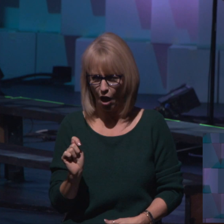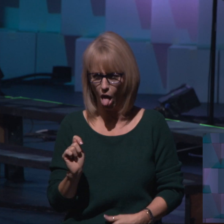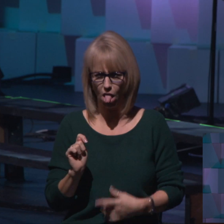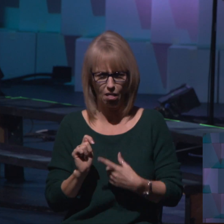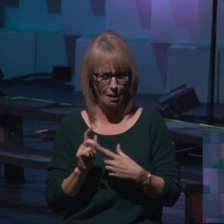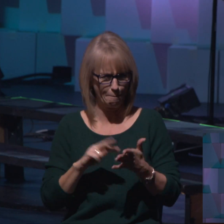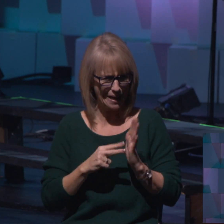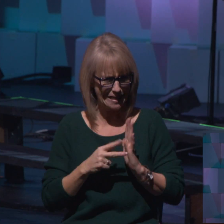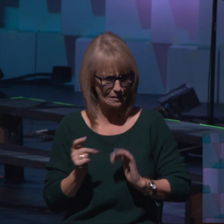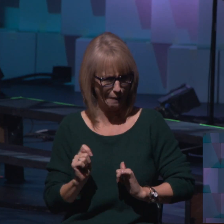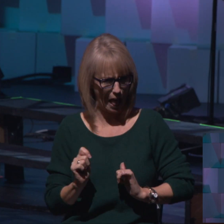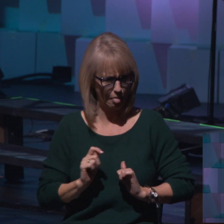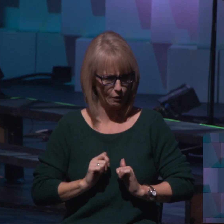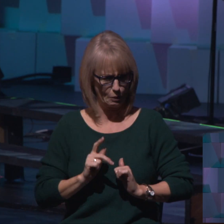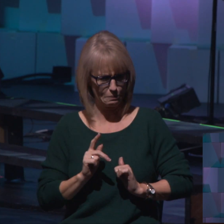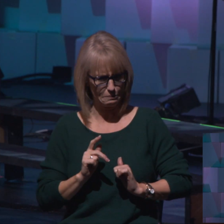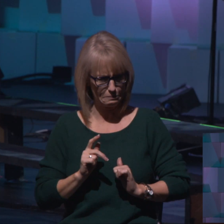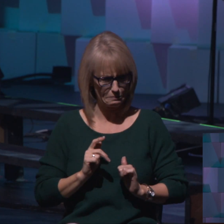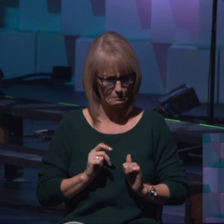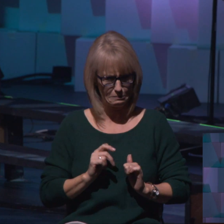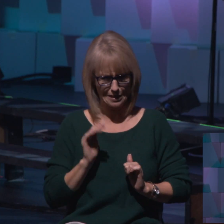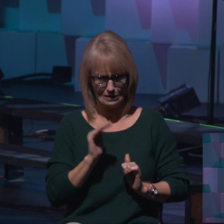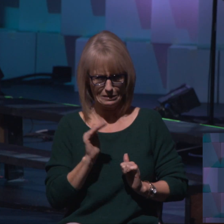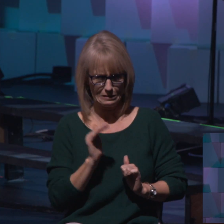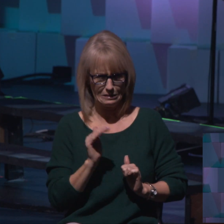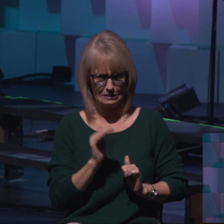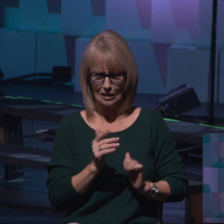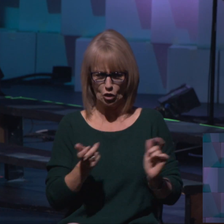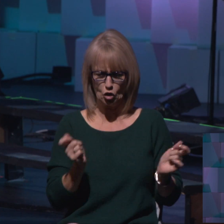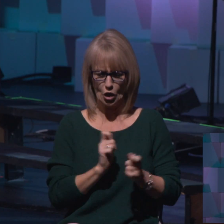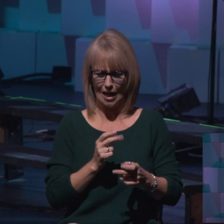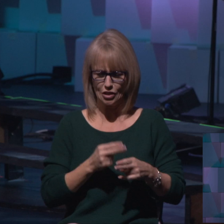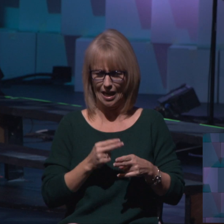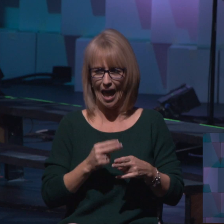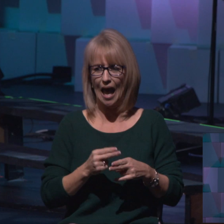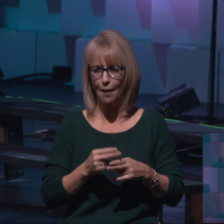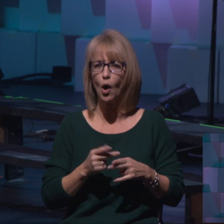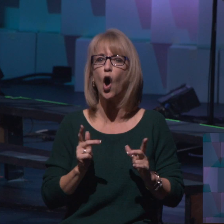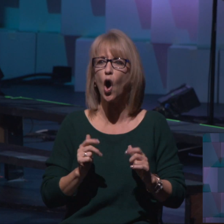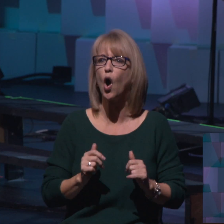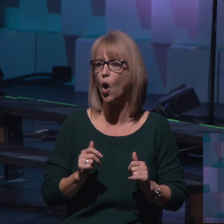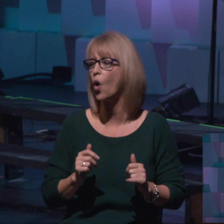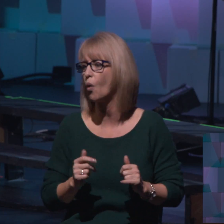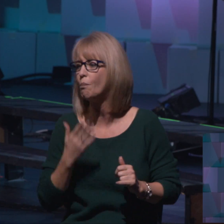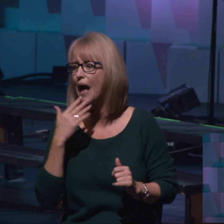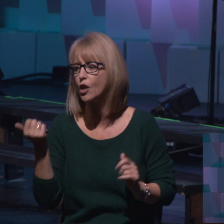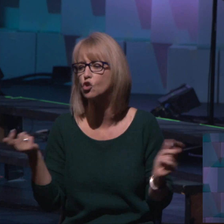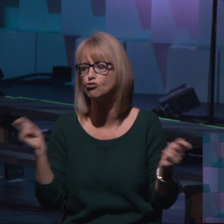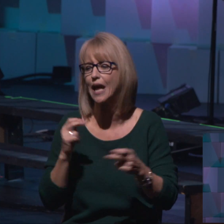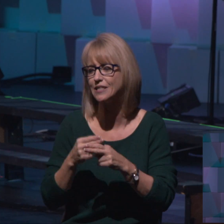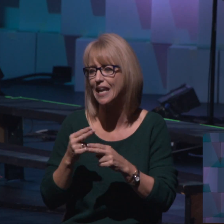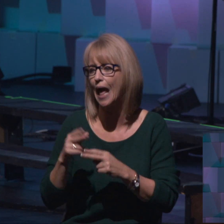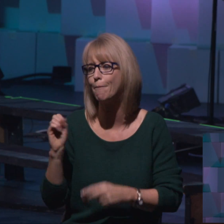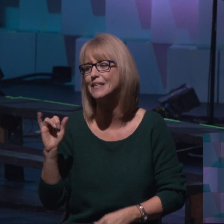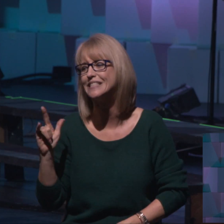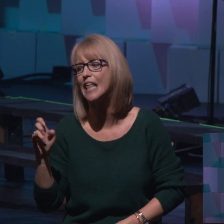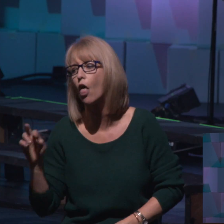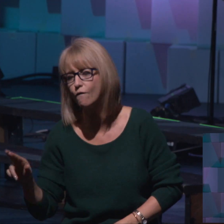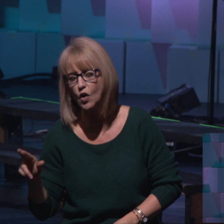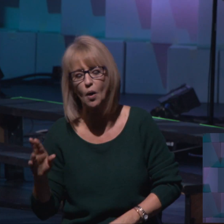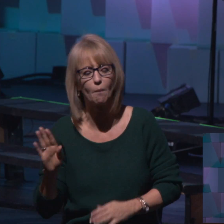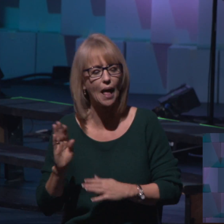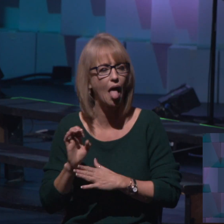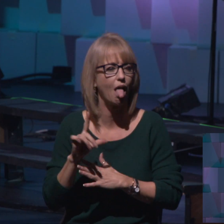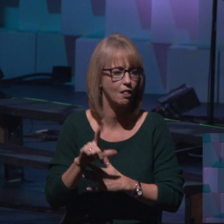tinkle means actually something else too. So they changed the name, and you're glad they did. We sing all these songs about Jesus. There's